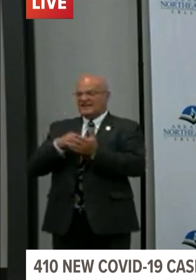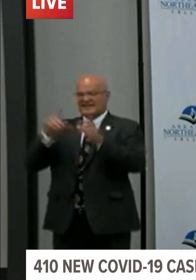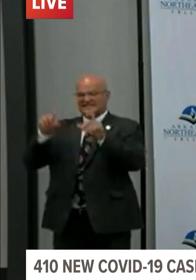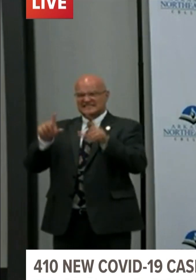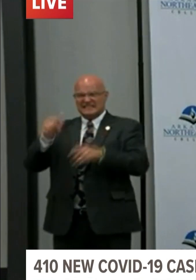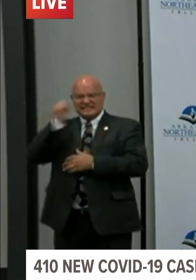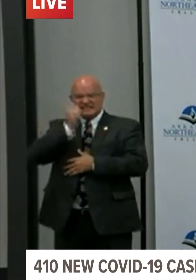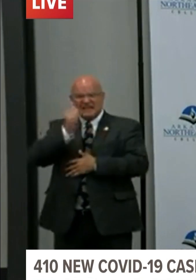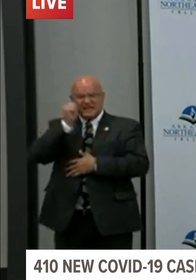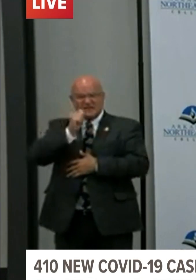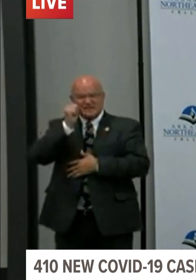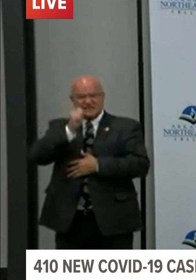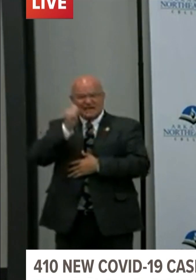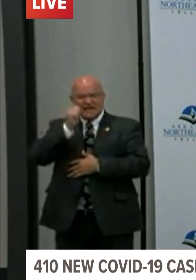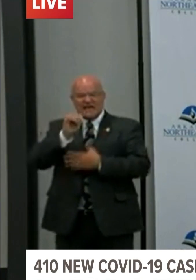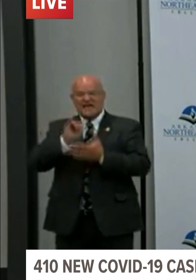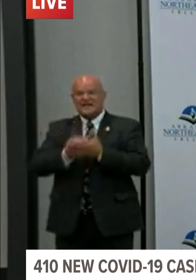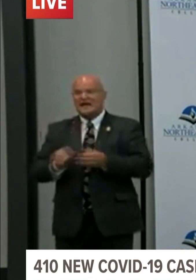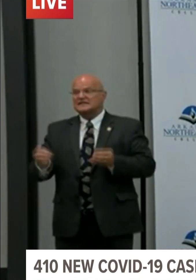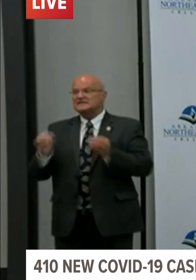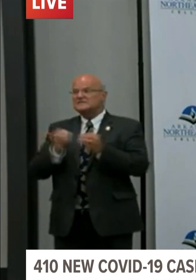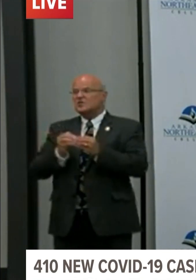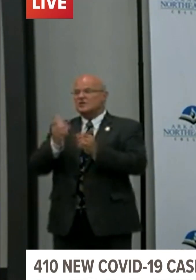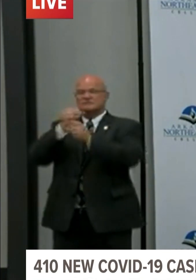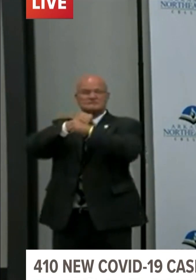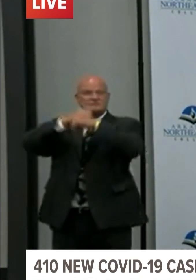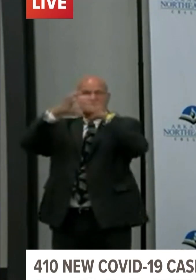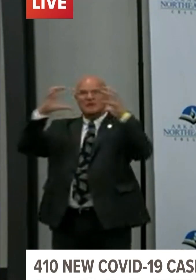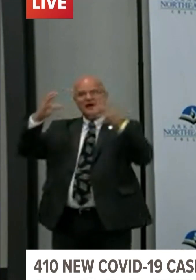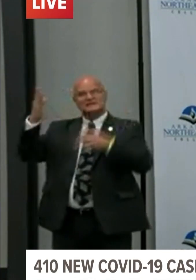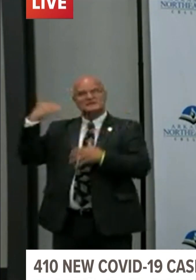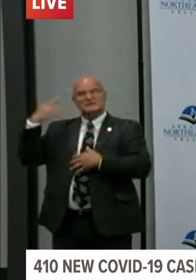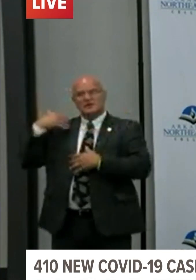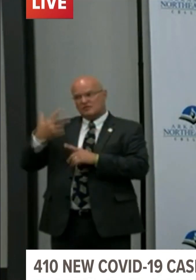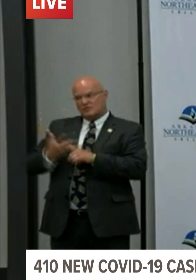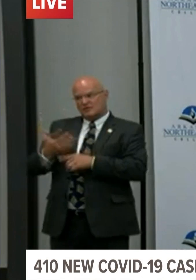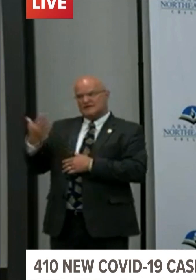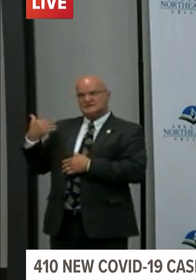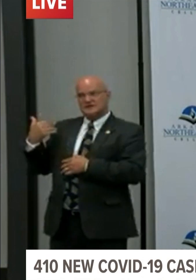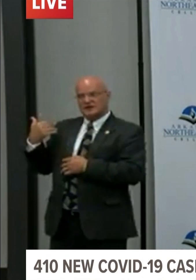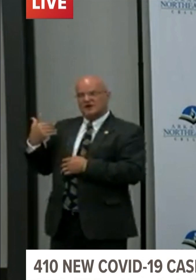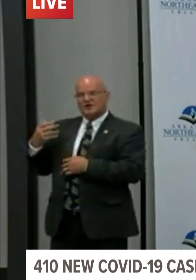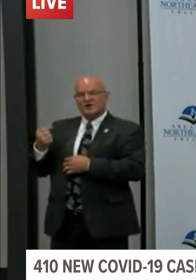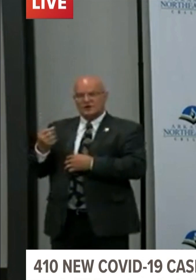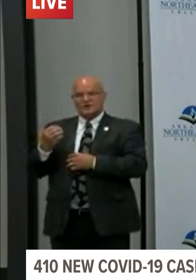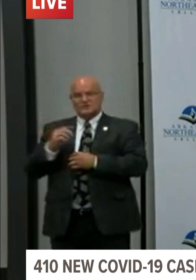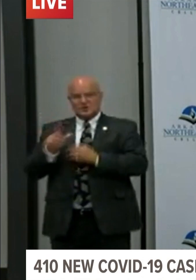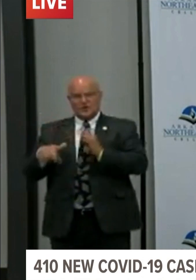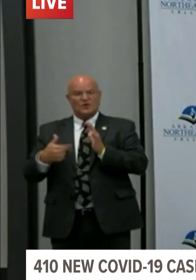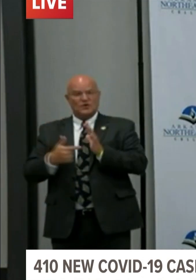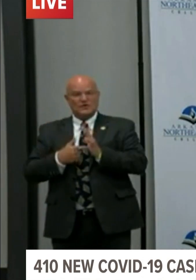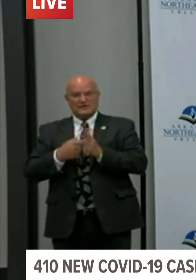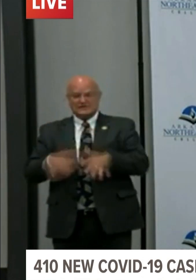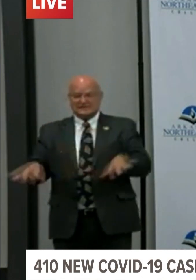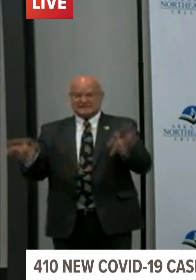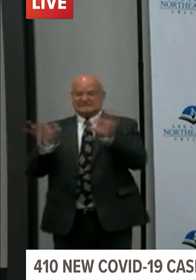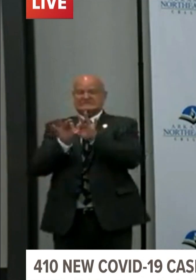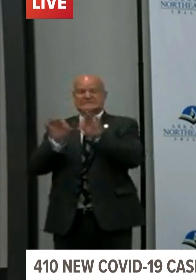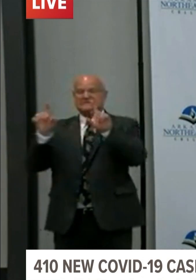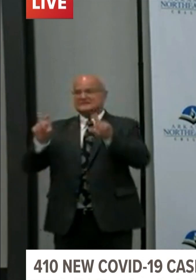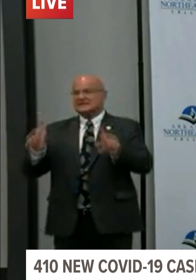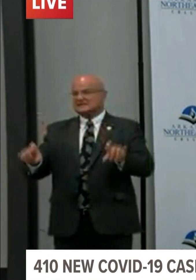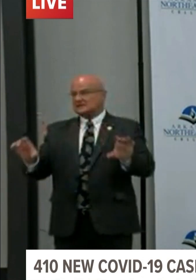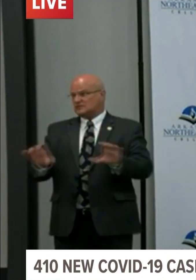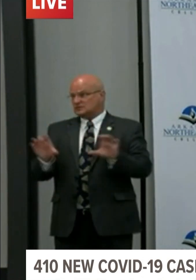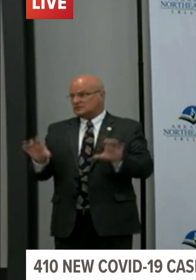a day, that is more than we ever imagined 3 months ago. And so this is a significant amount of testing